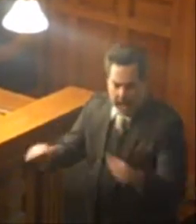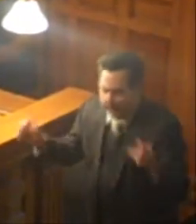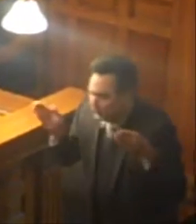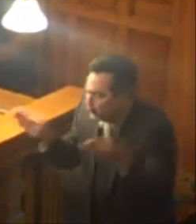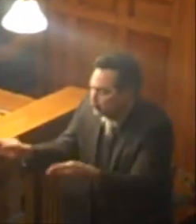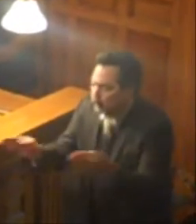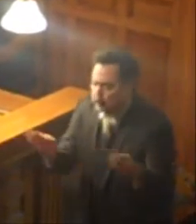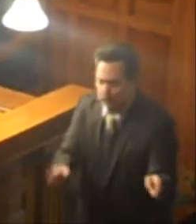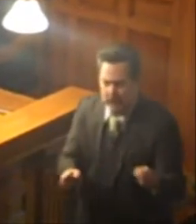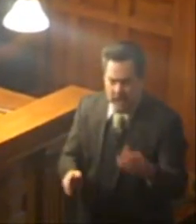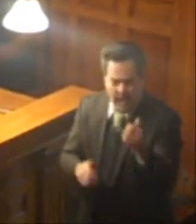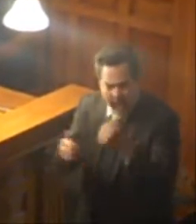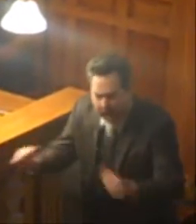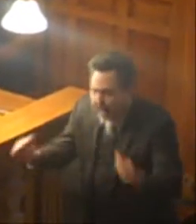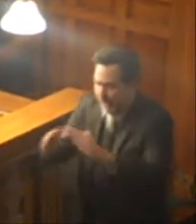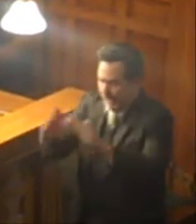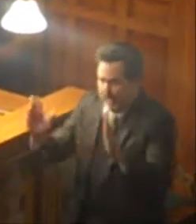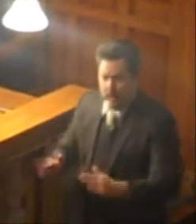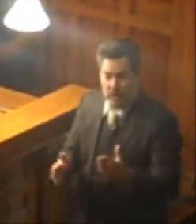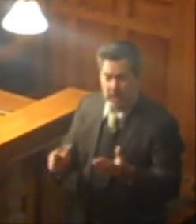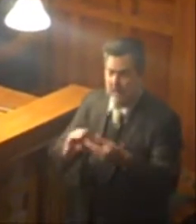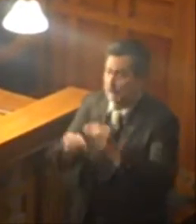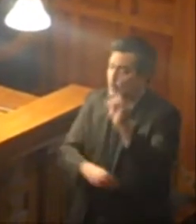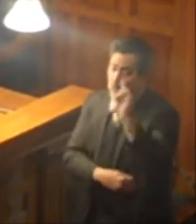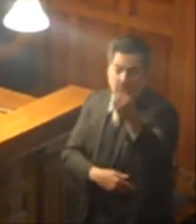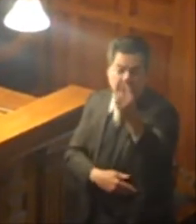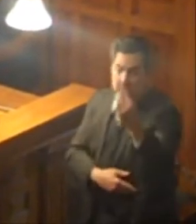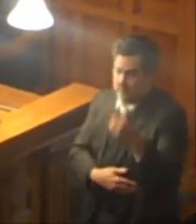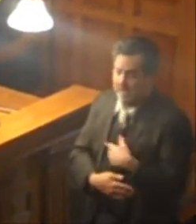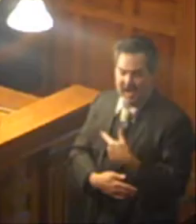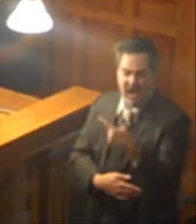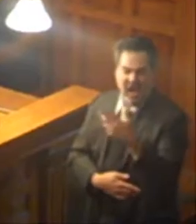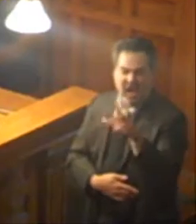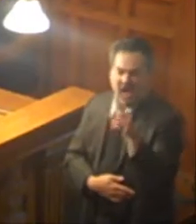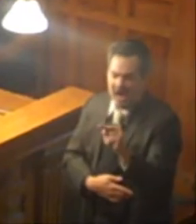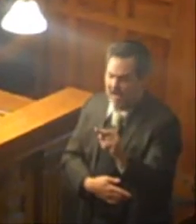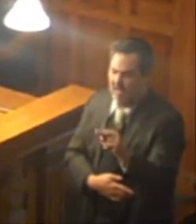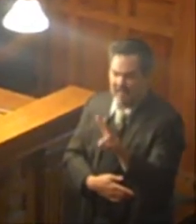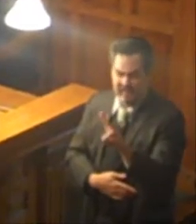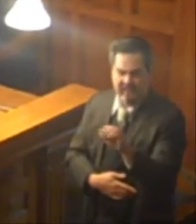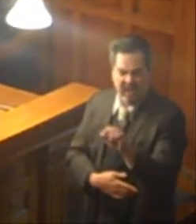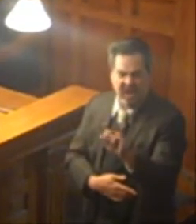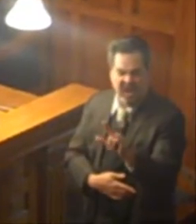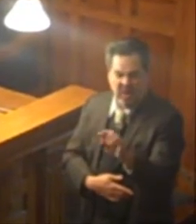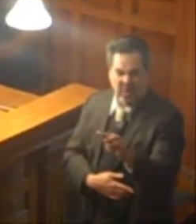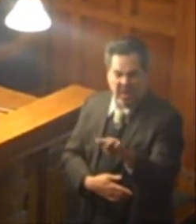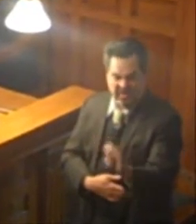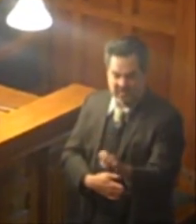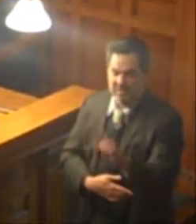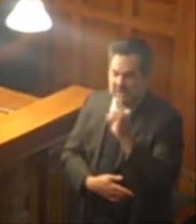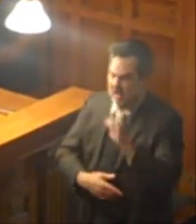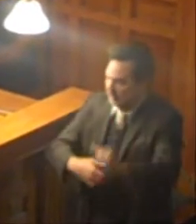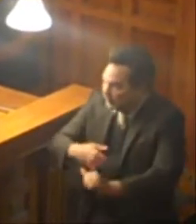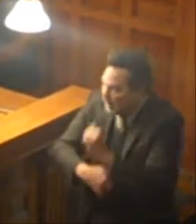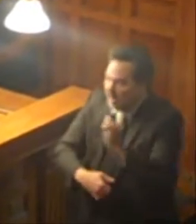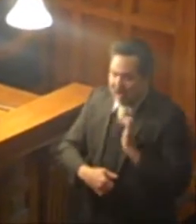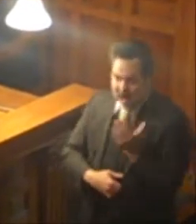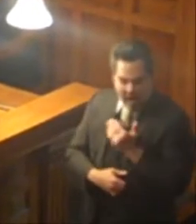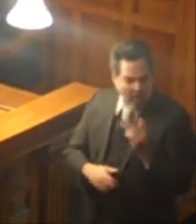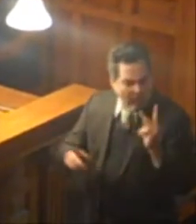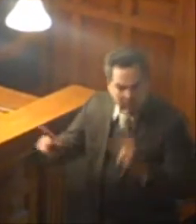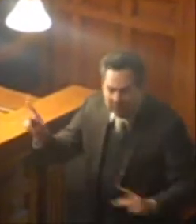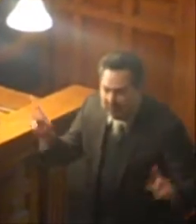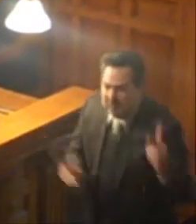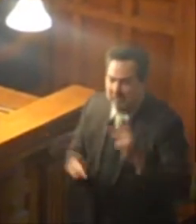one is cracking down on gun violence that has hijacked our neighborhoods and threatened our residents. We cannot stand for children's